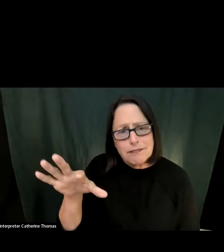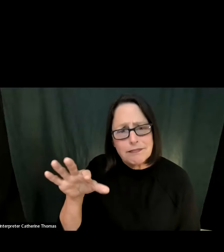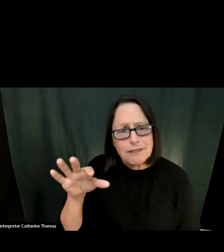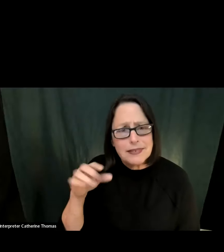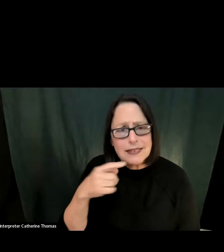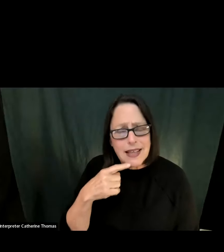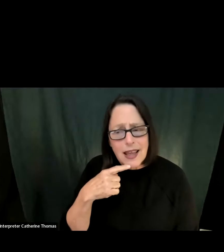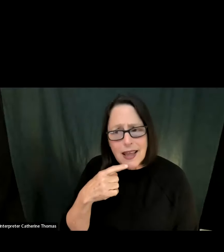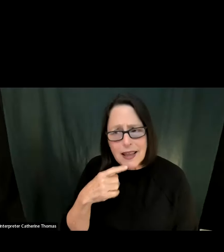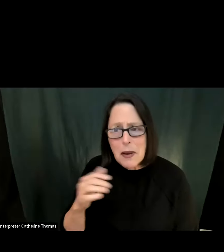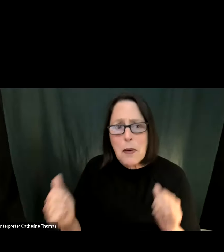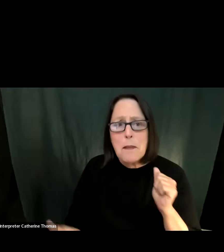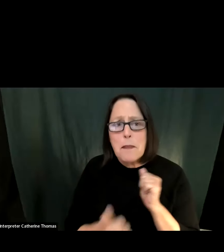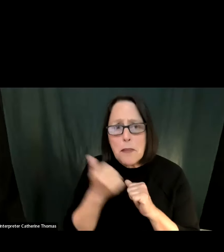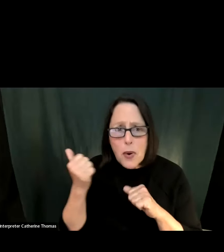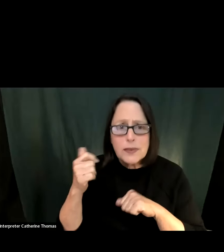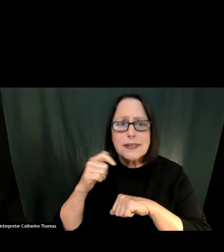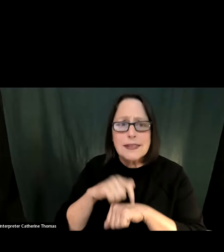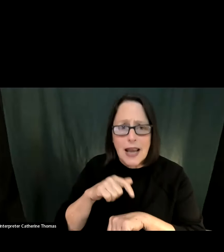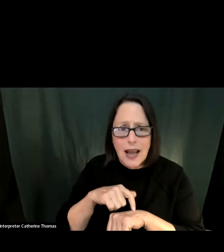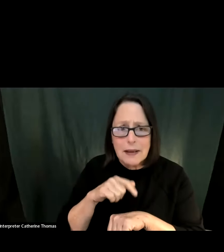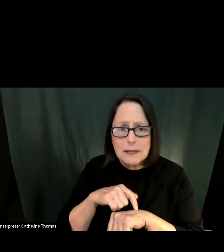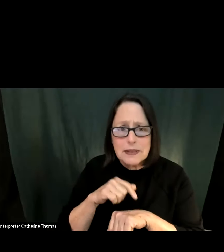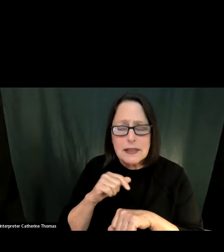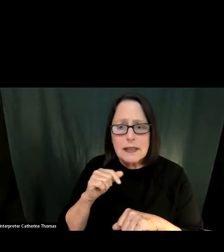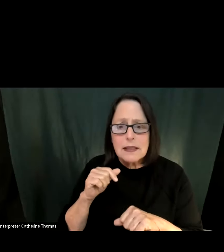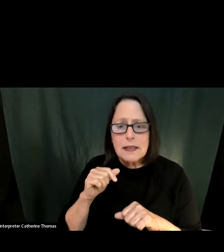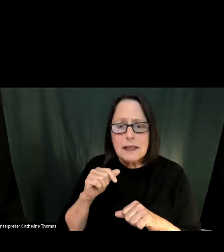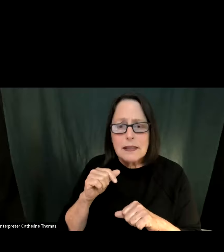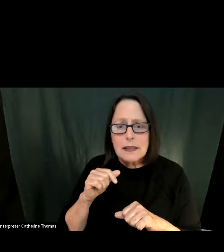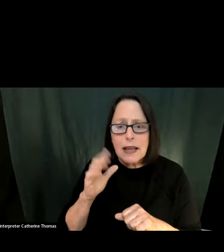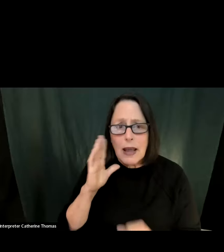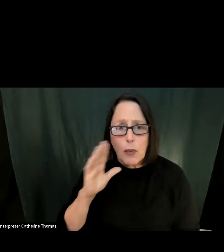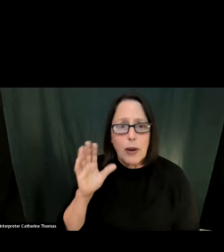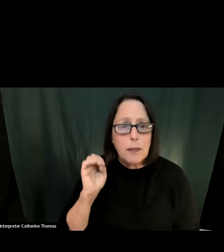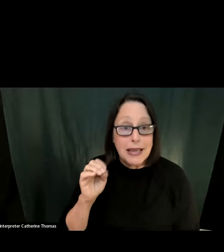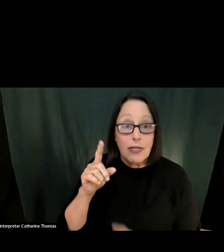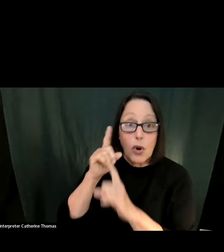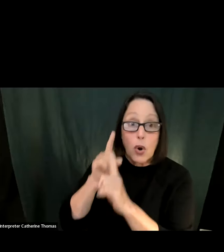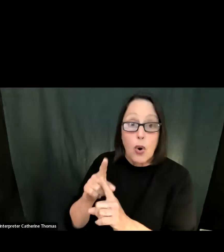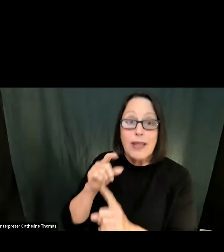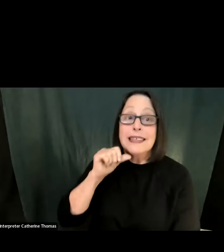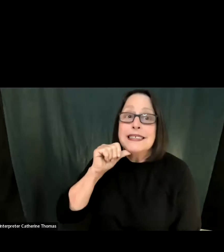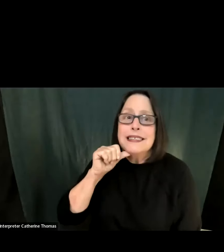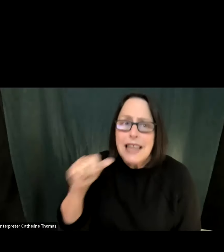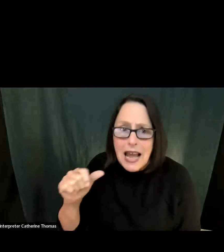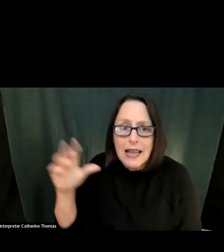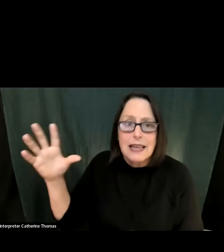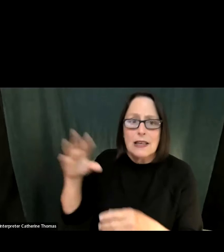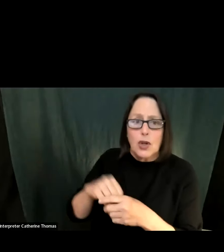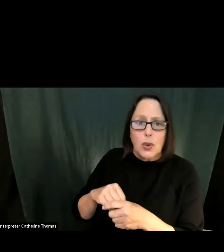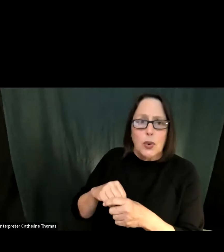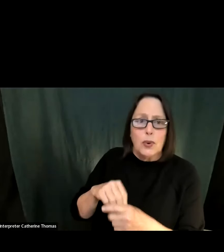vast majority of times it will be probably the goal to not have law enforcement respond in